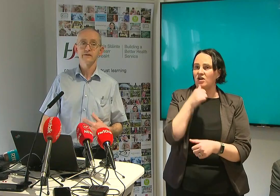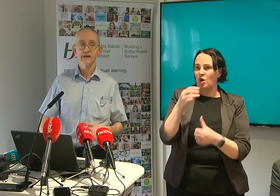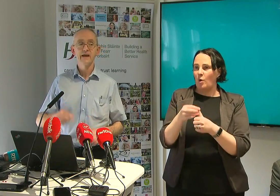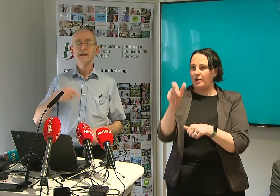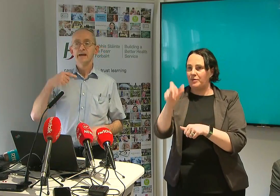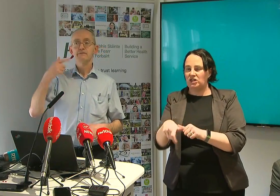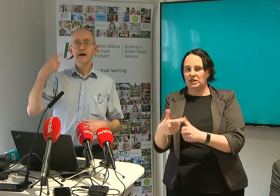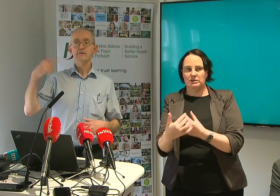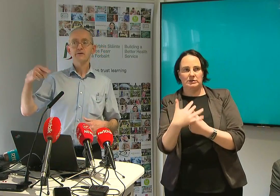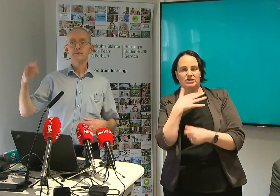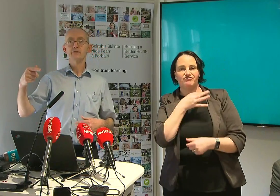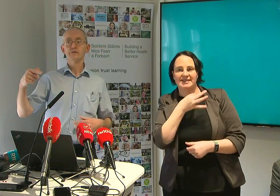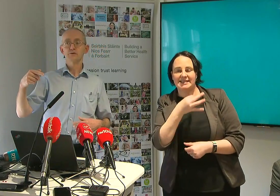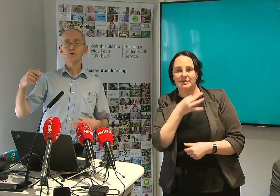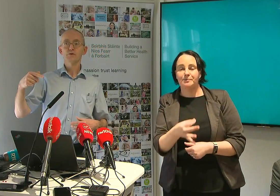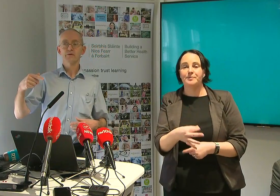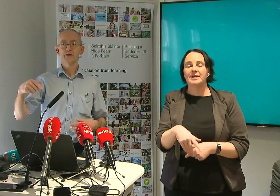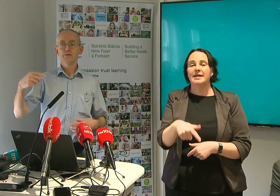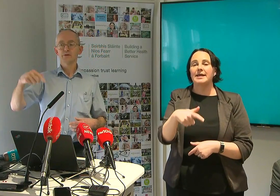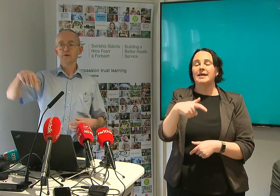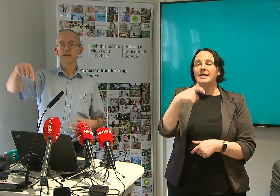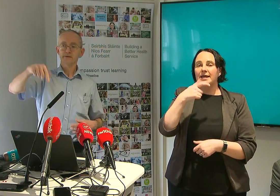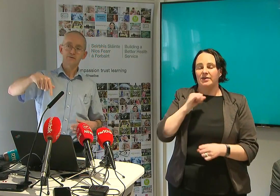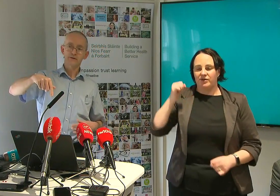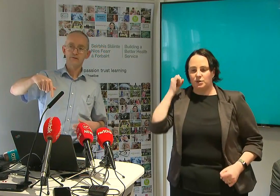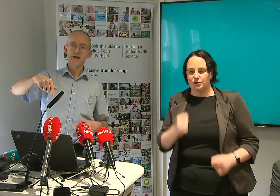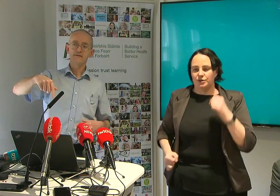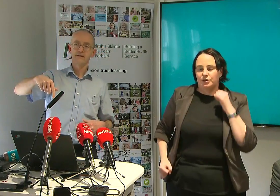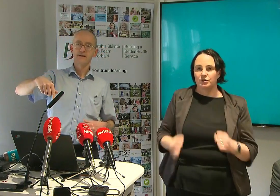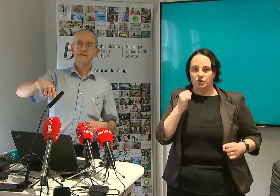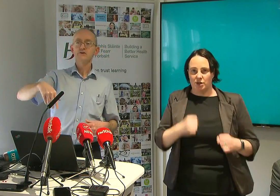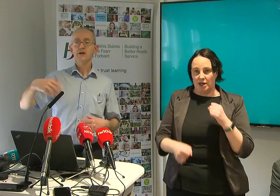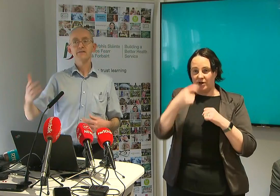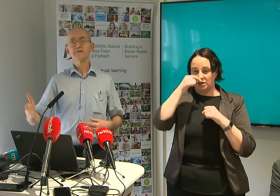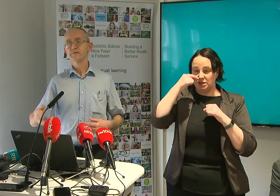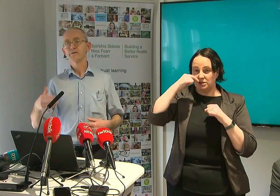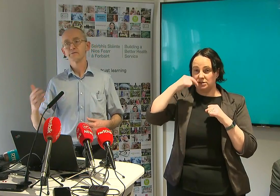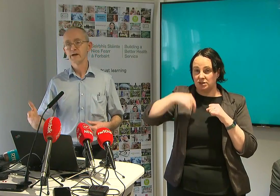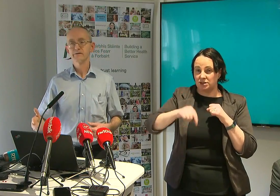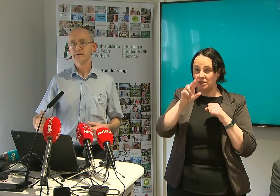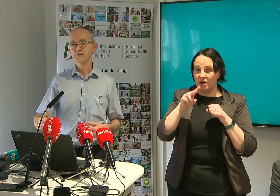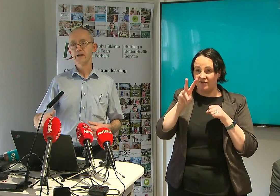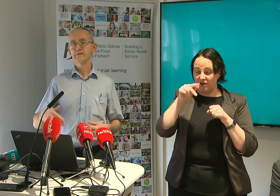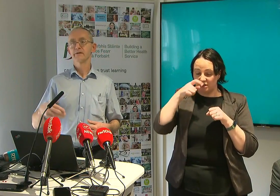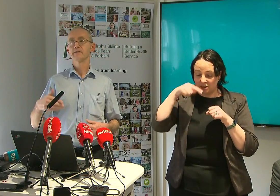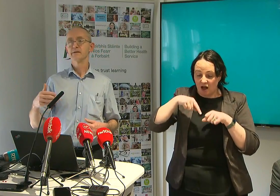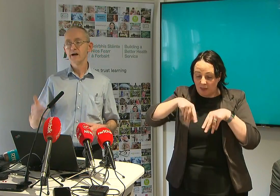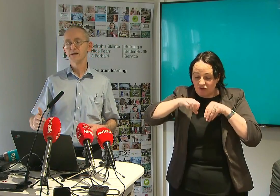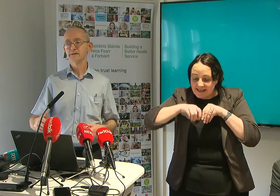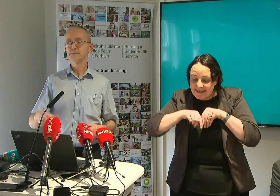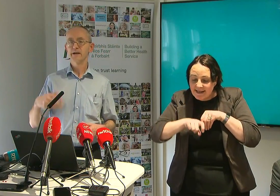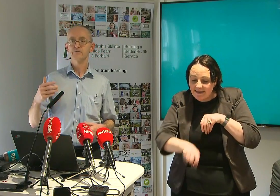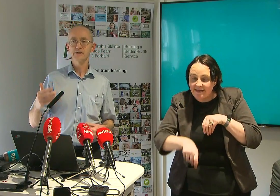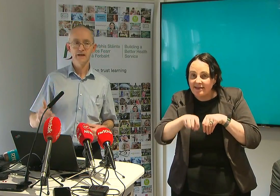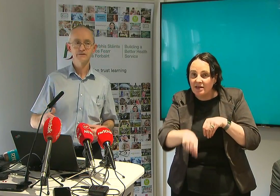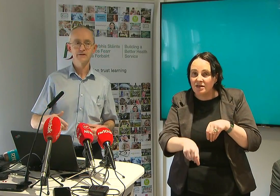else at risk. If virus comes out of your nose while you're running around in the grass, the chances of it surviving in the grass long